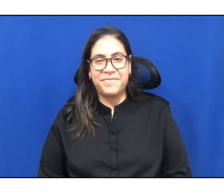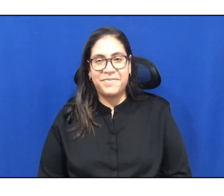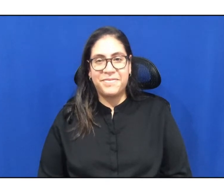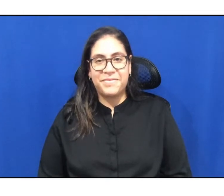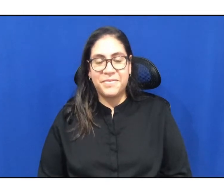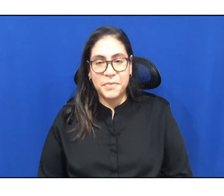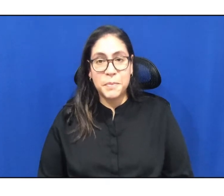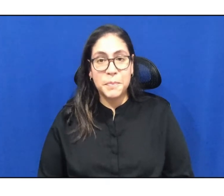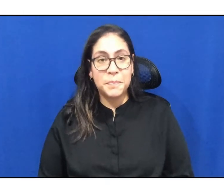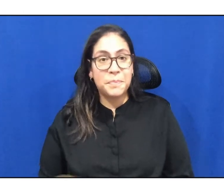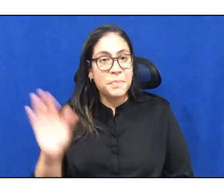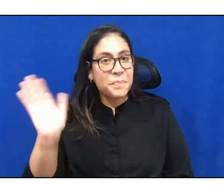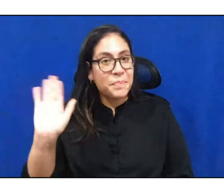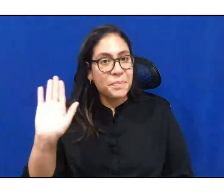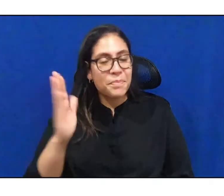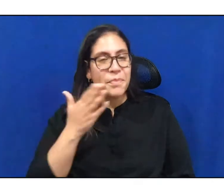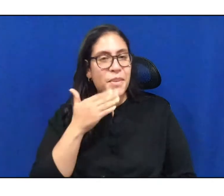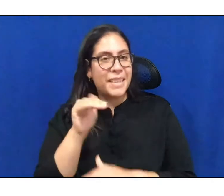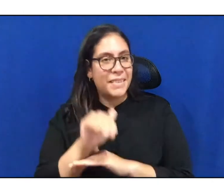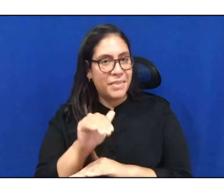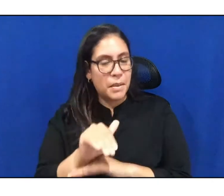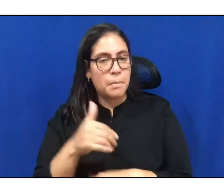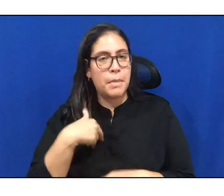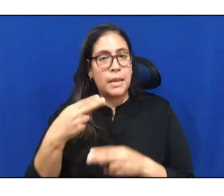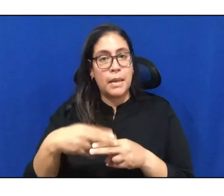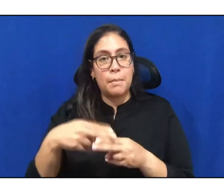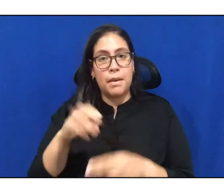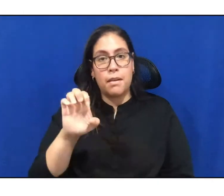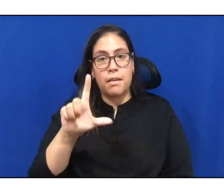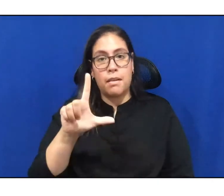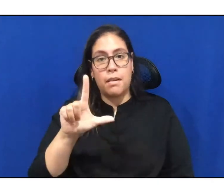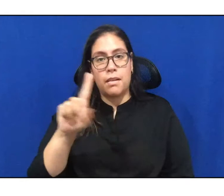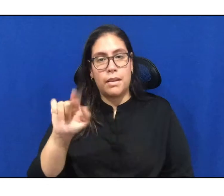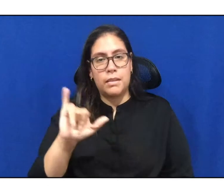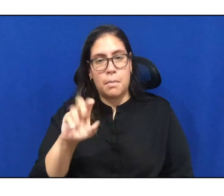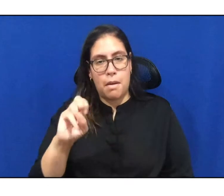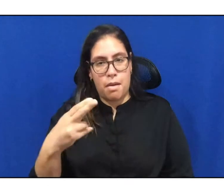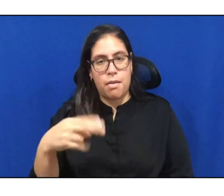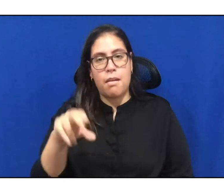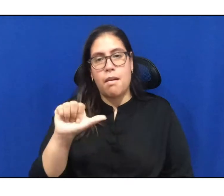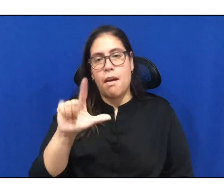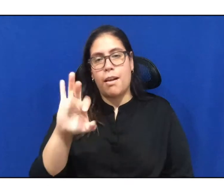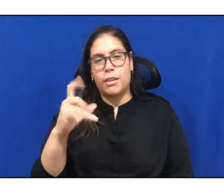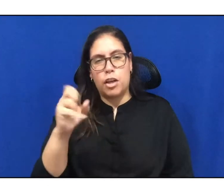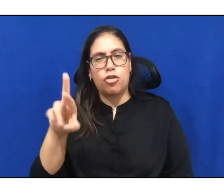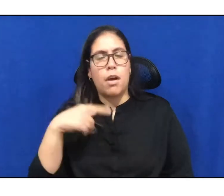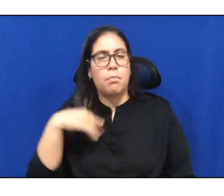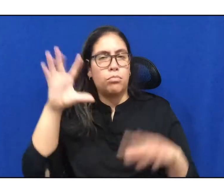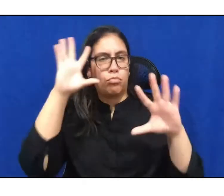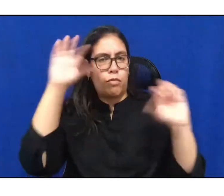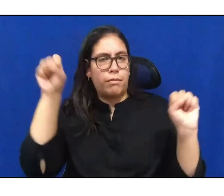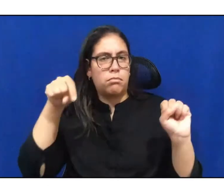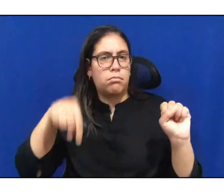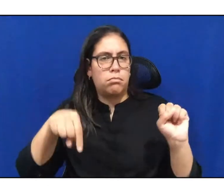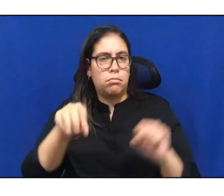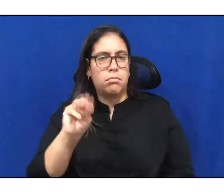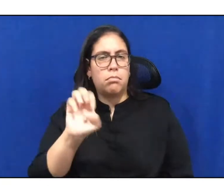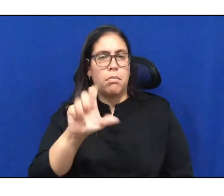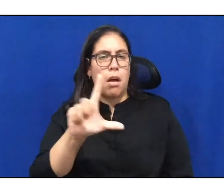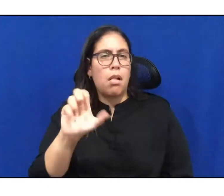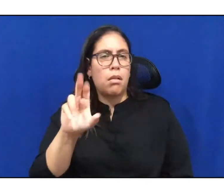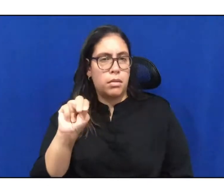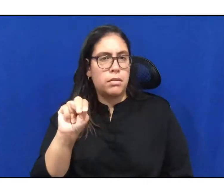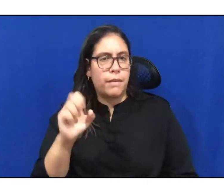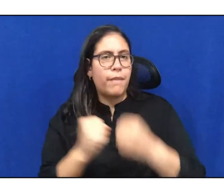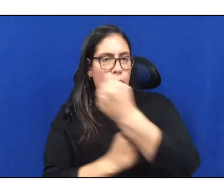Good evening. I'm Elizabeth Alexander, president of the Andrew W. Mellon Foundation. And I'd like to begin by inviting all of you